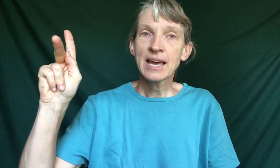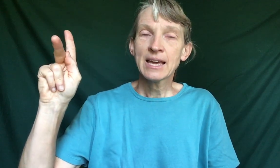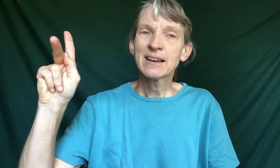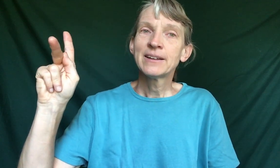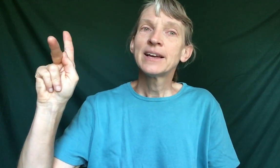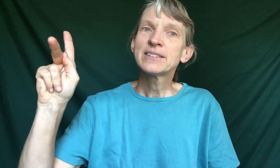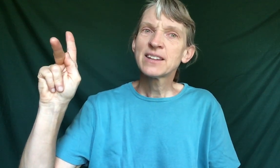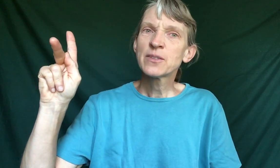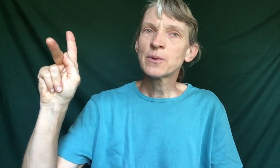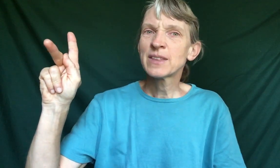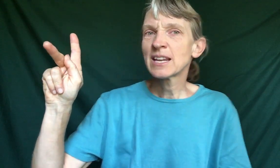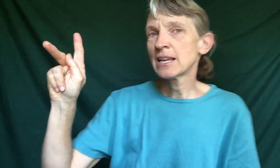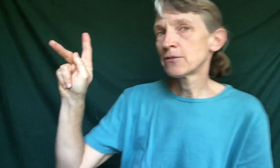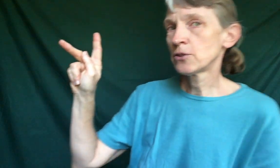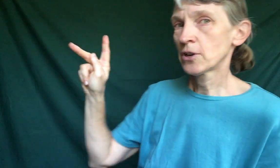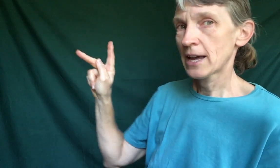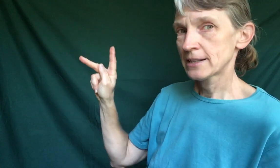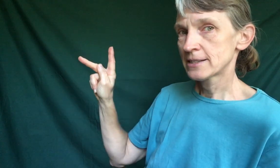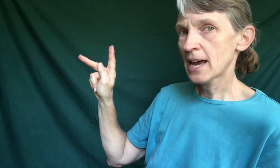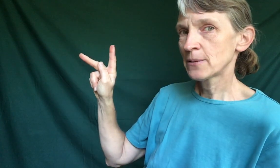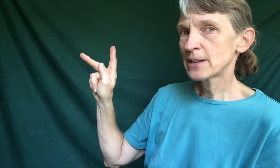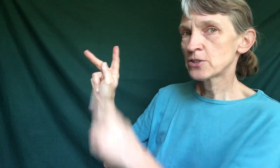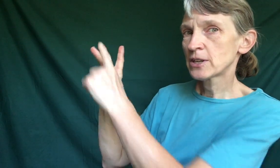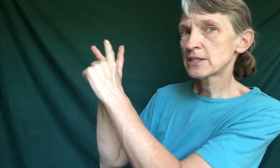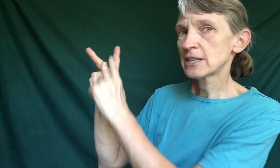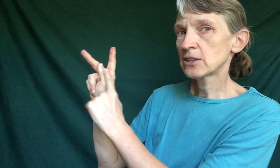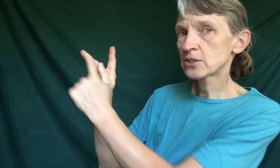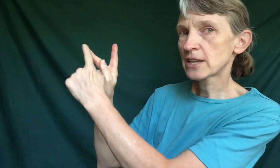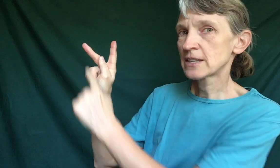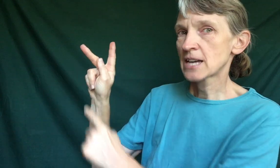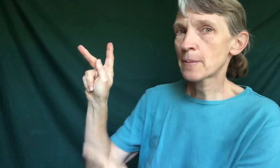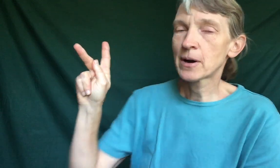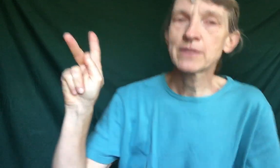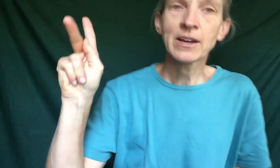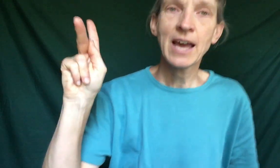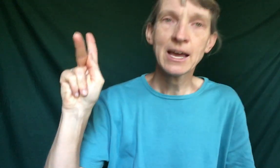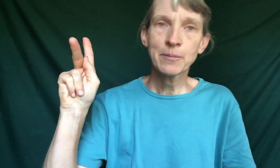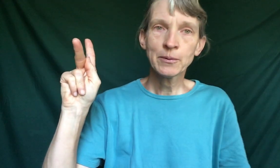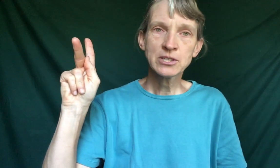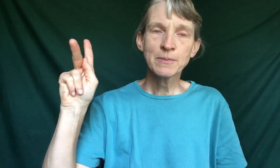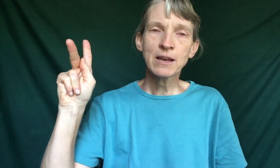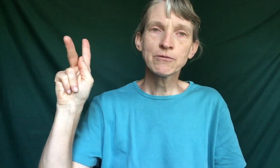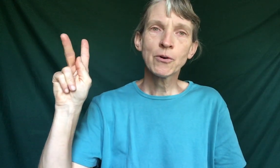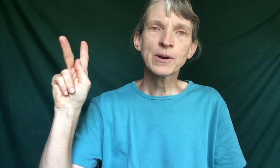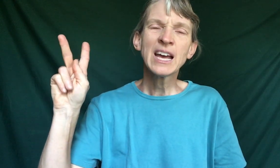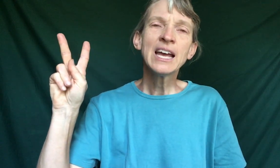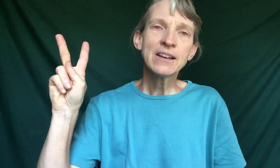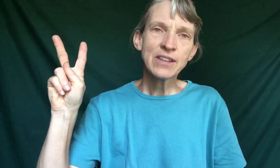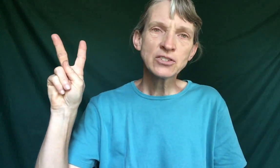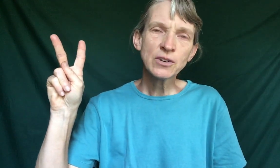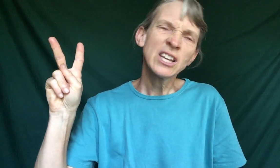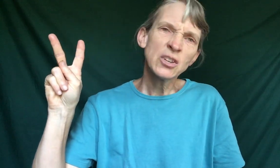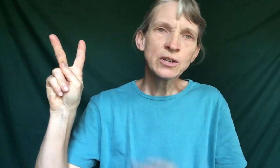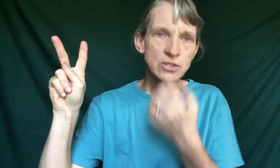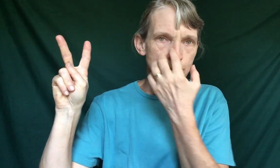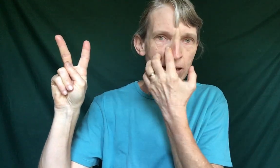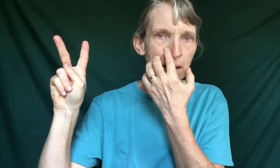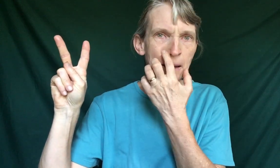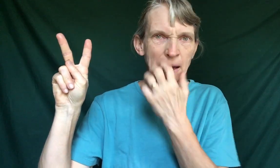K is another one. If you look at it sideways, you can see it looks like the top part of a K, but we just make it forward. If that's tricky, you can just make kind of